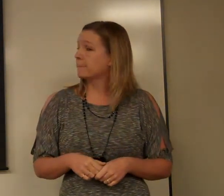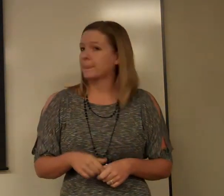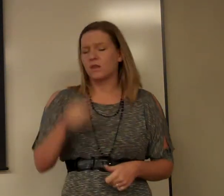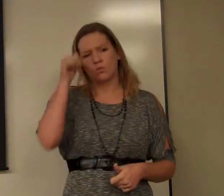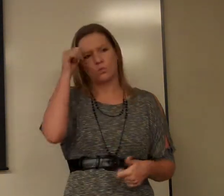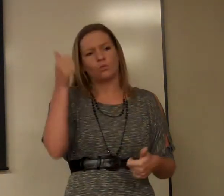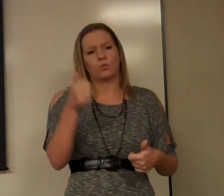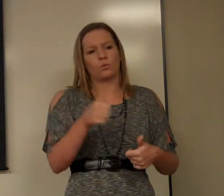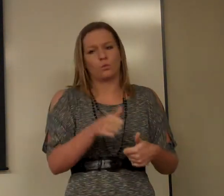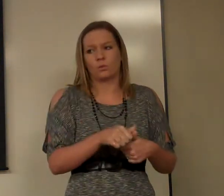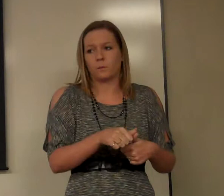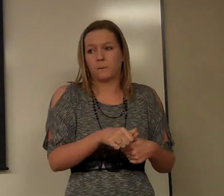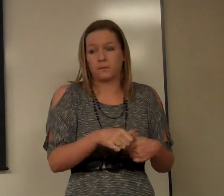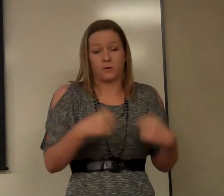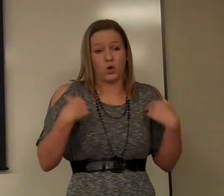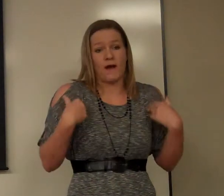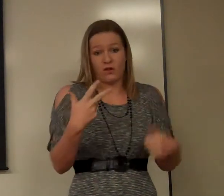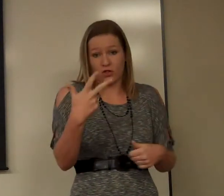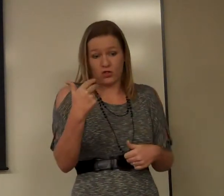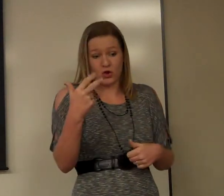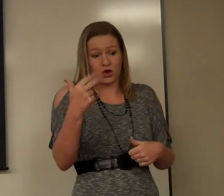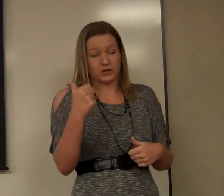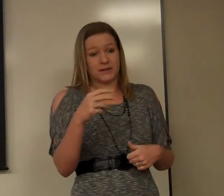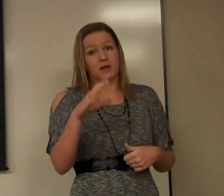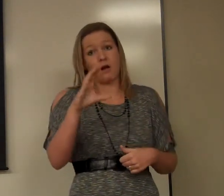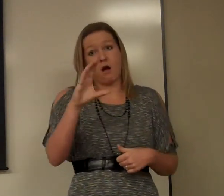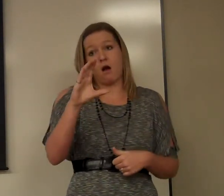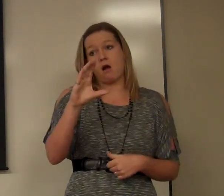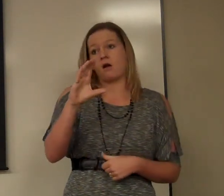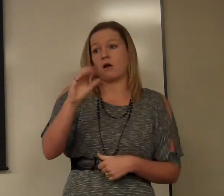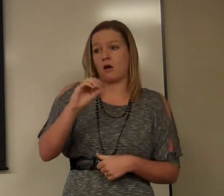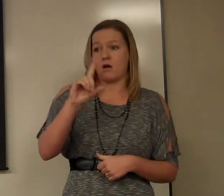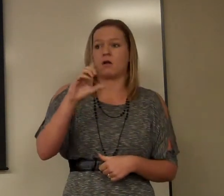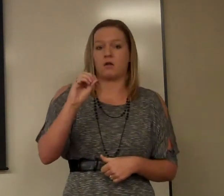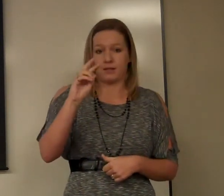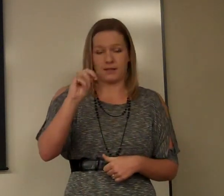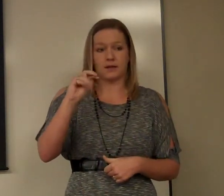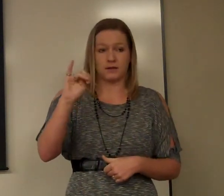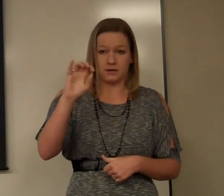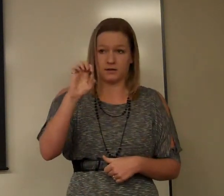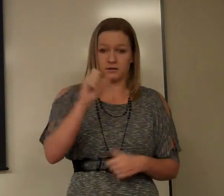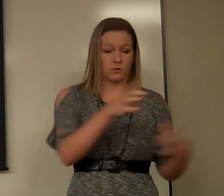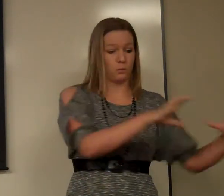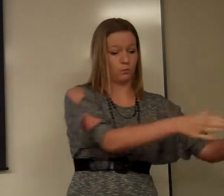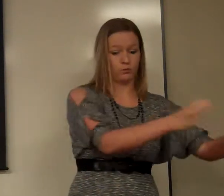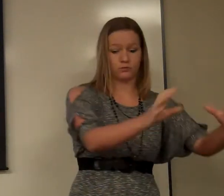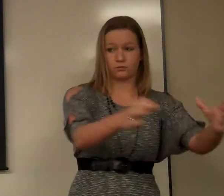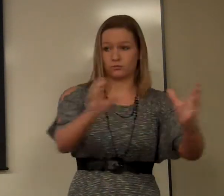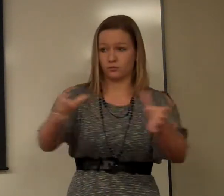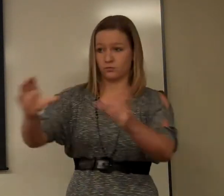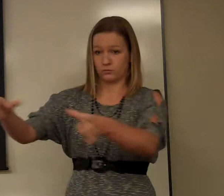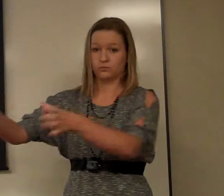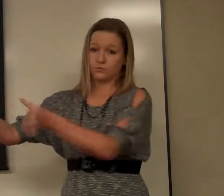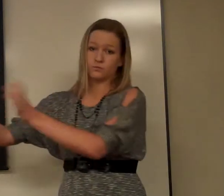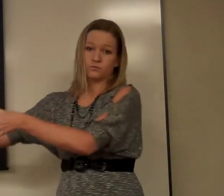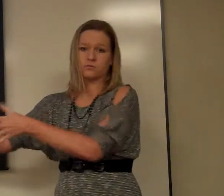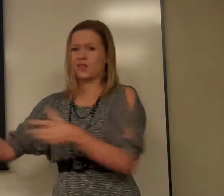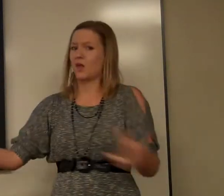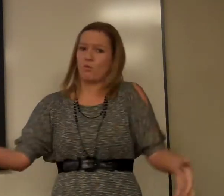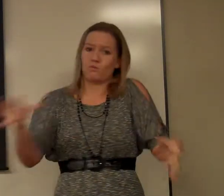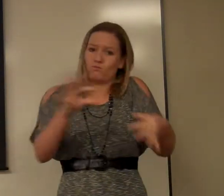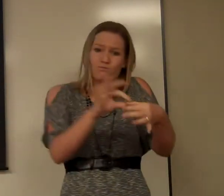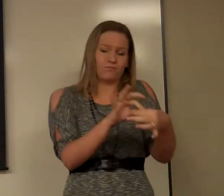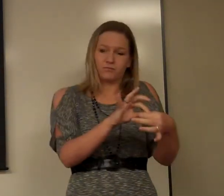Remember, we have 13 separate colonies that are not really joined together yet. So you didn't get a lot of